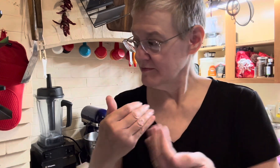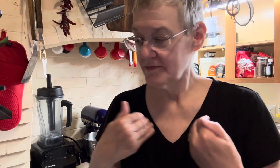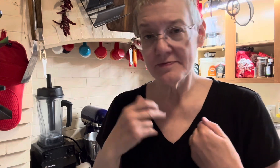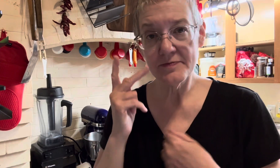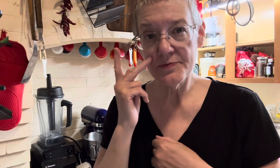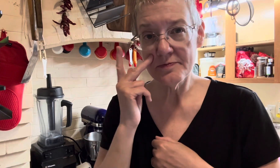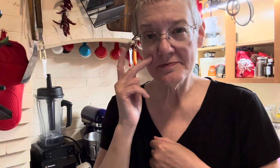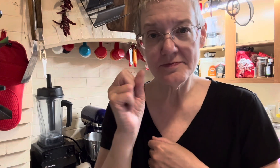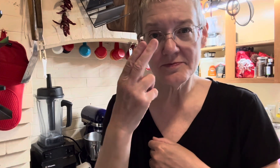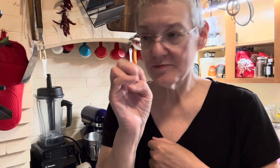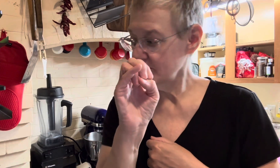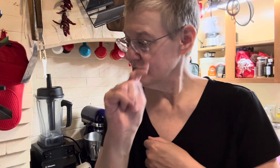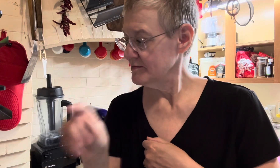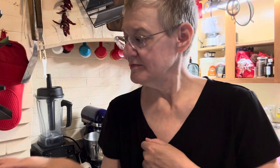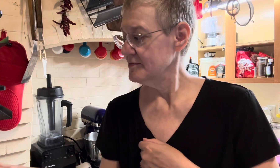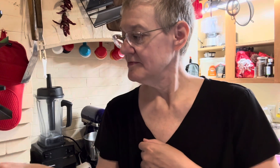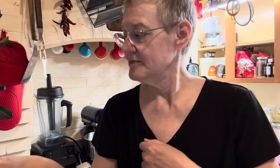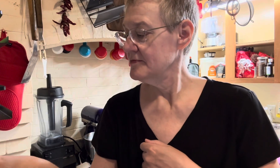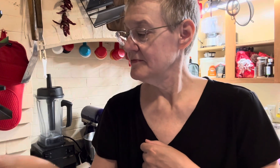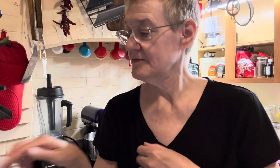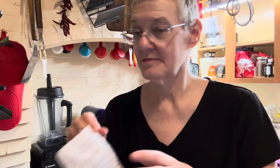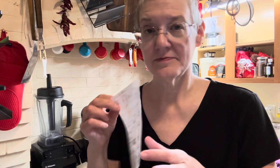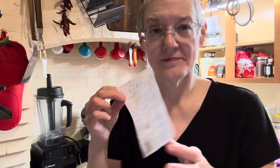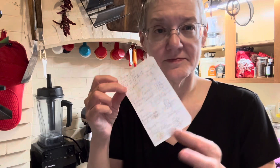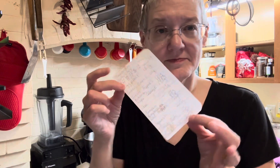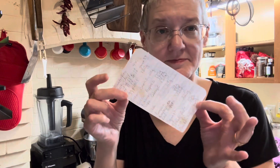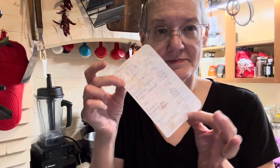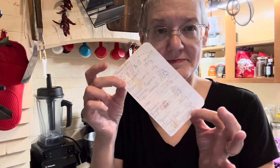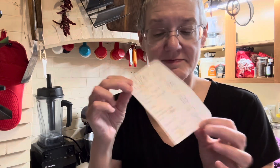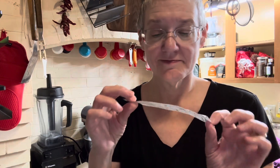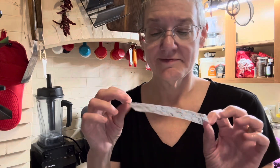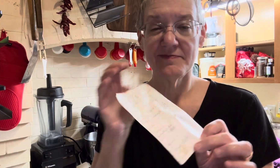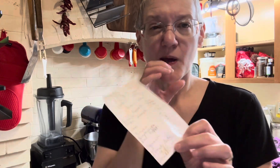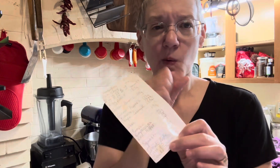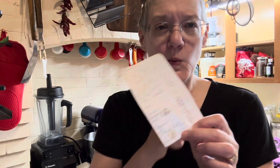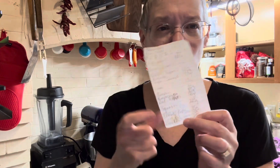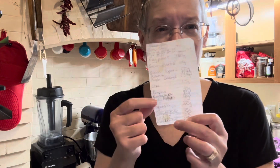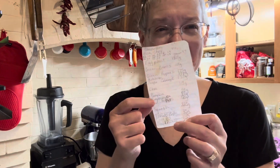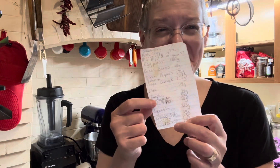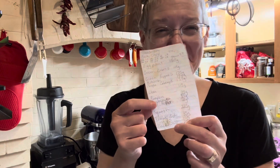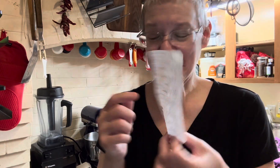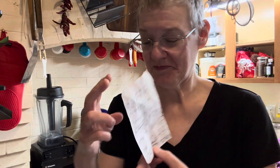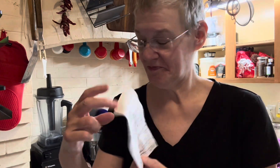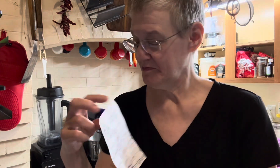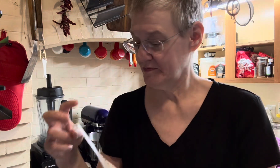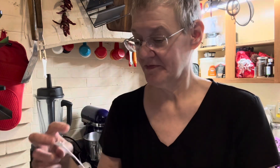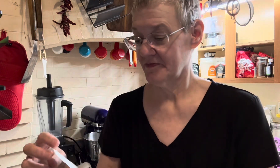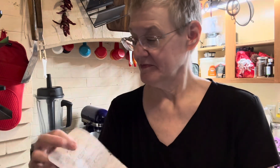my vegetables into 5-gram net carb portions. I even have a little old cheat sheet over